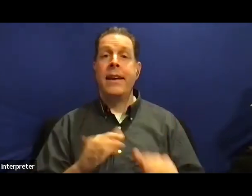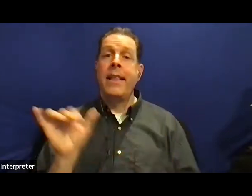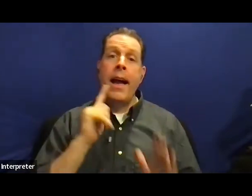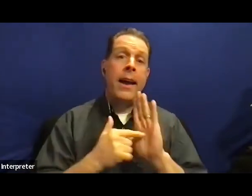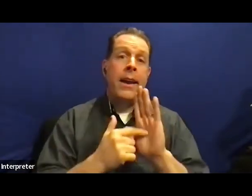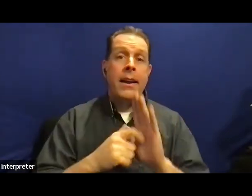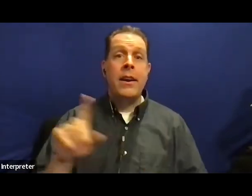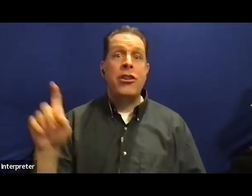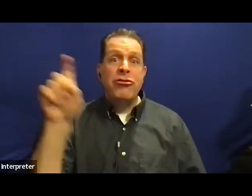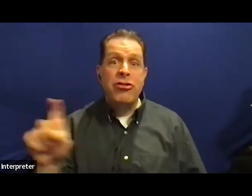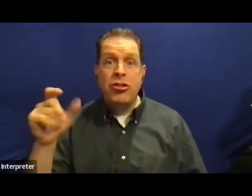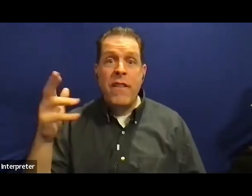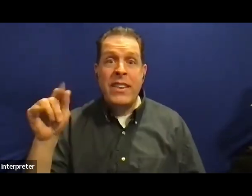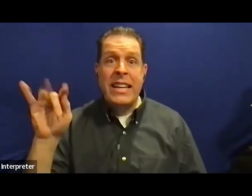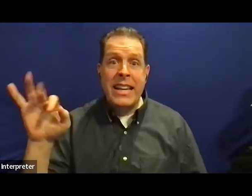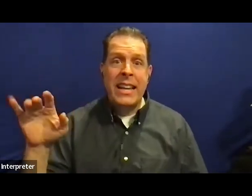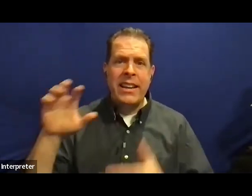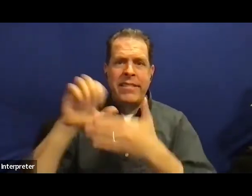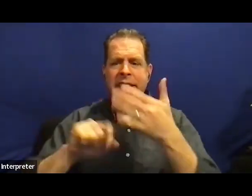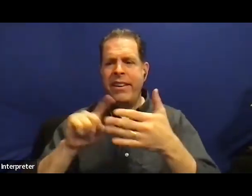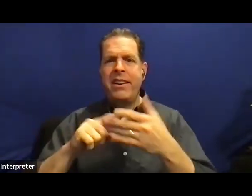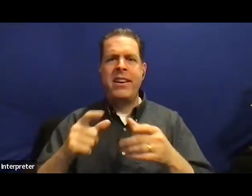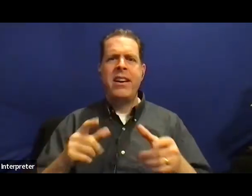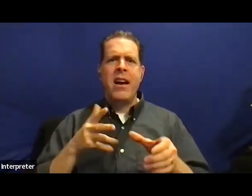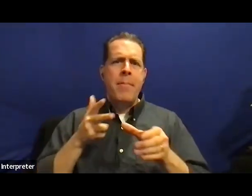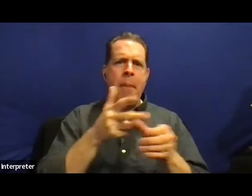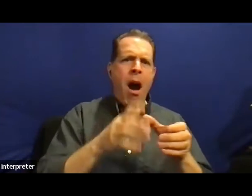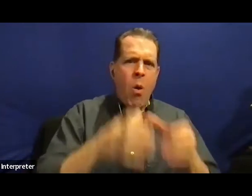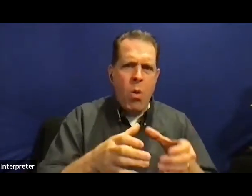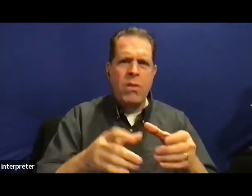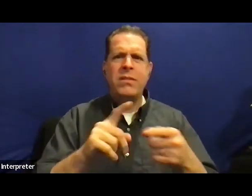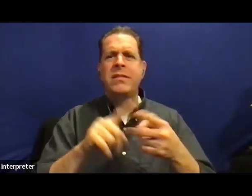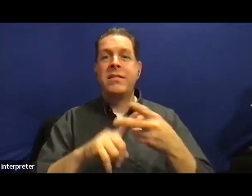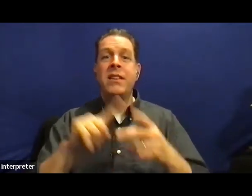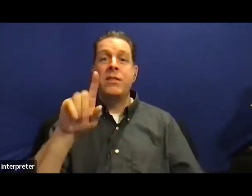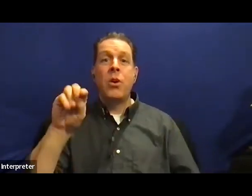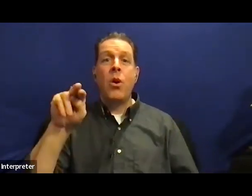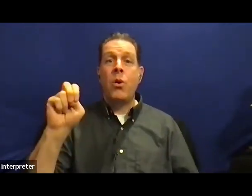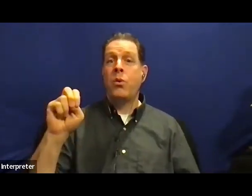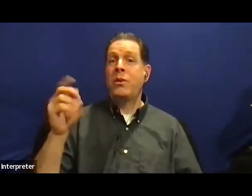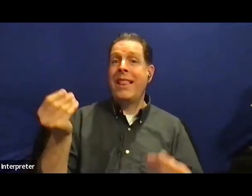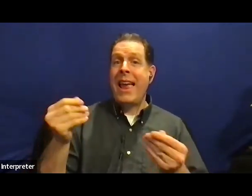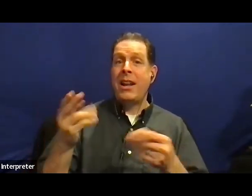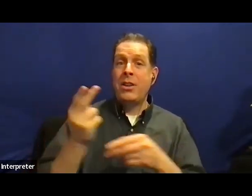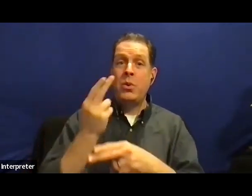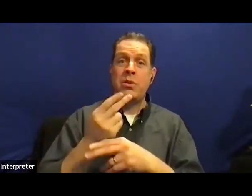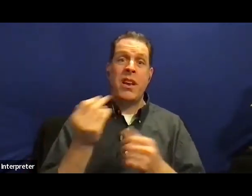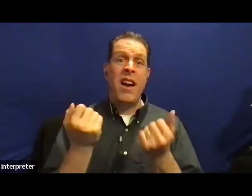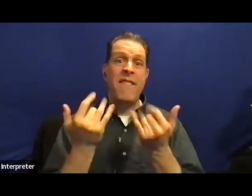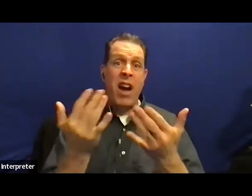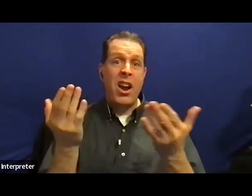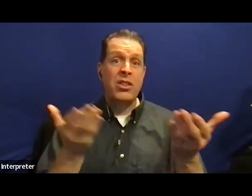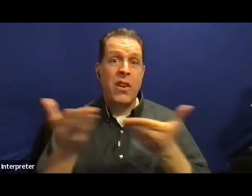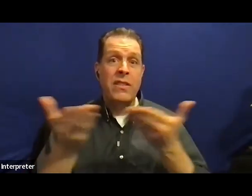graffiti removal, potholes, infrastructure investments, zoning and land use, fire services,